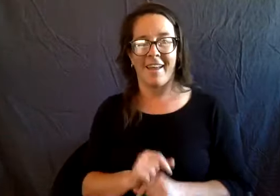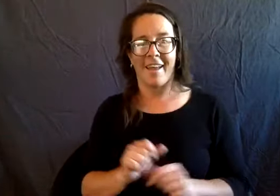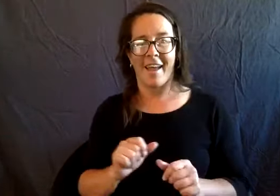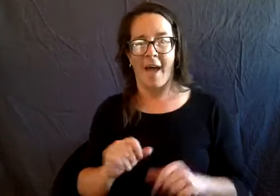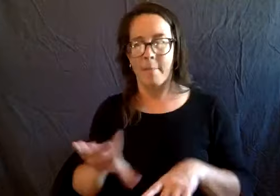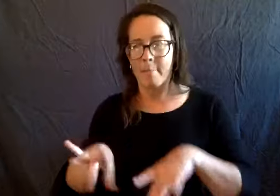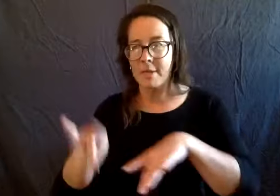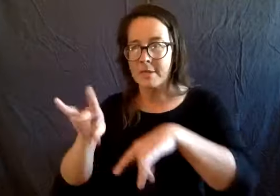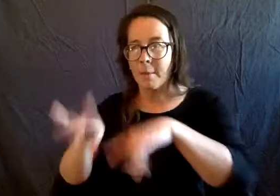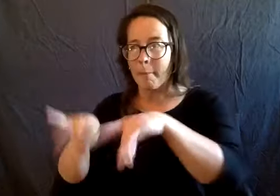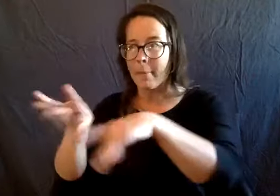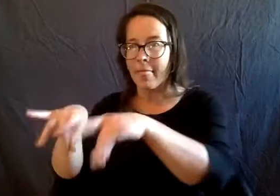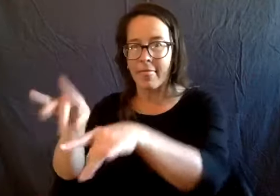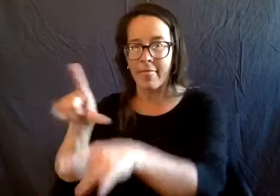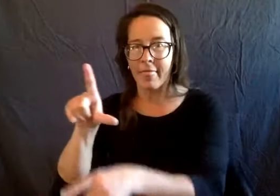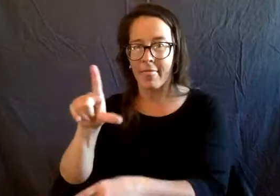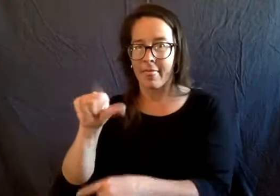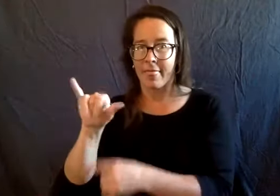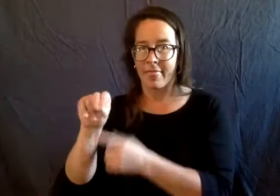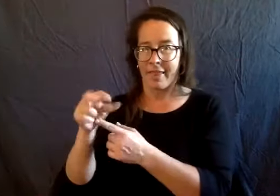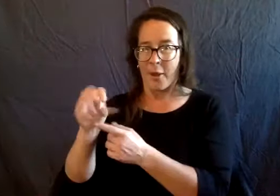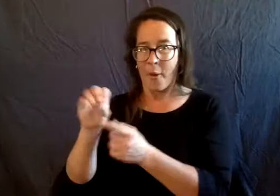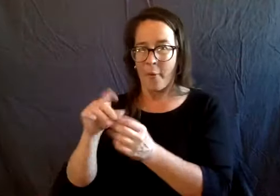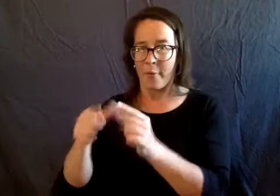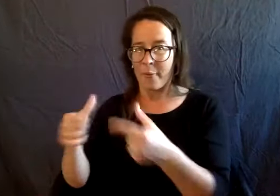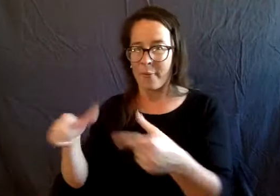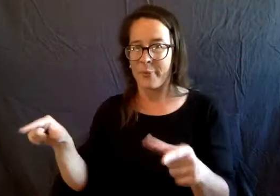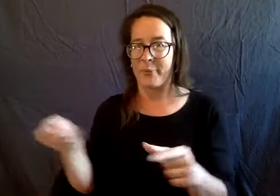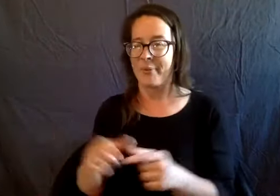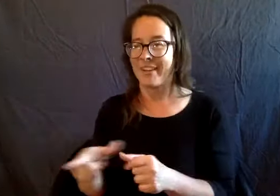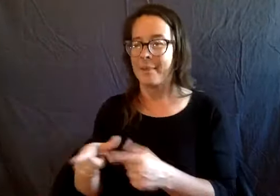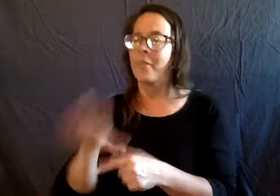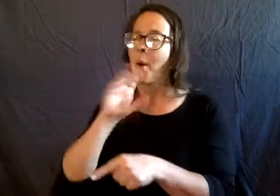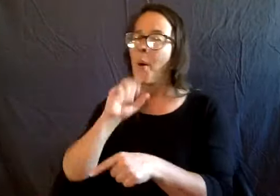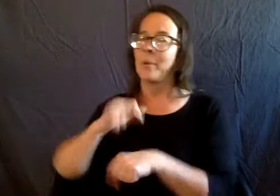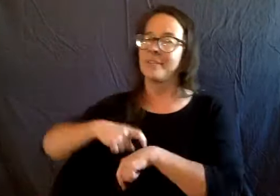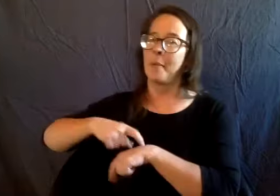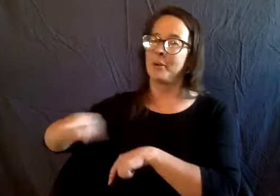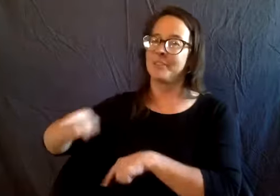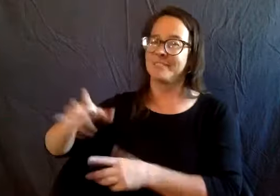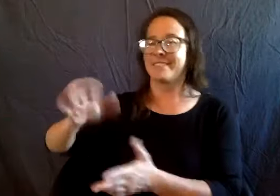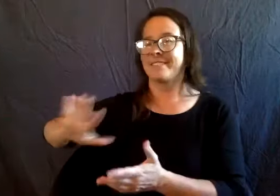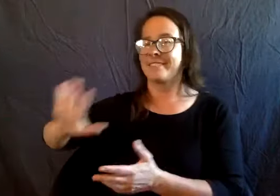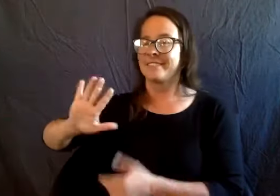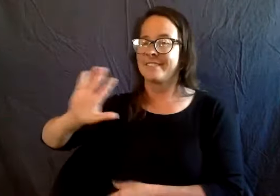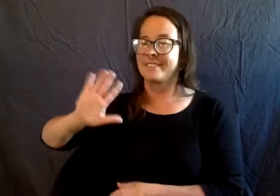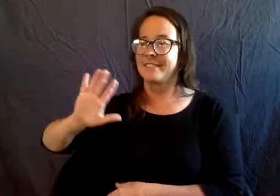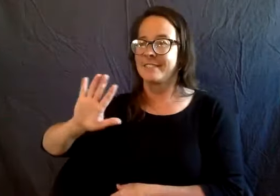I picked up the lingo. I sounded good. But the old timers used to say, if you don't have a program at home, you don't have